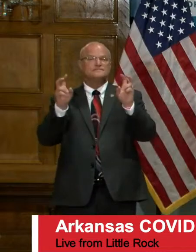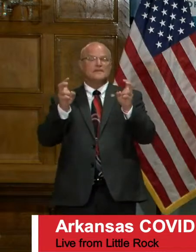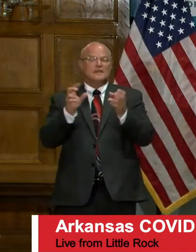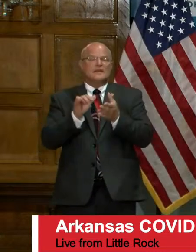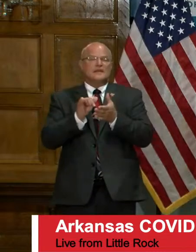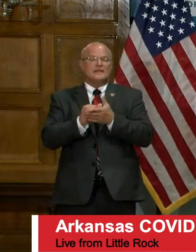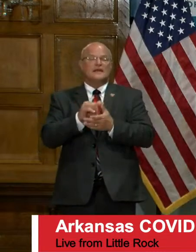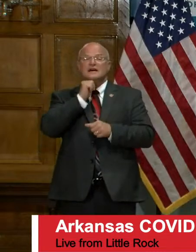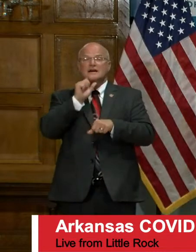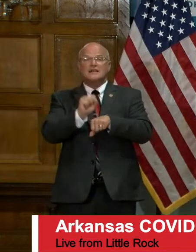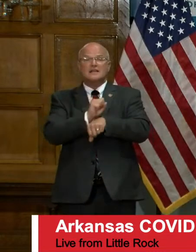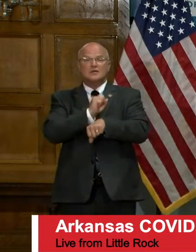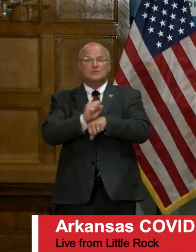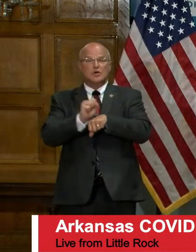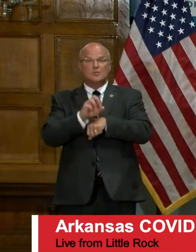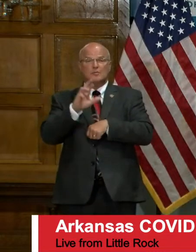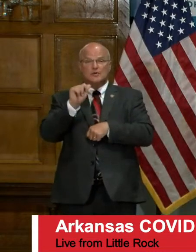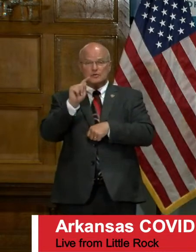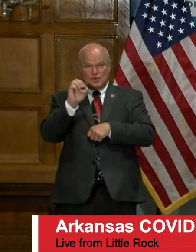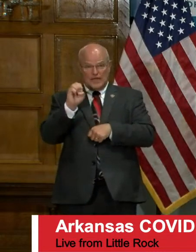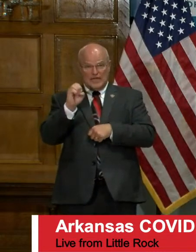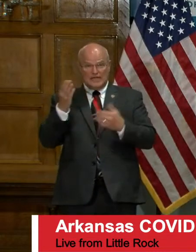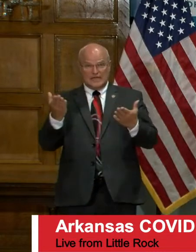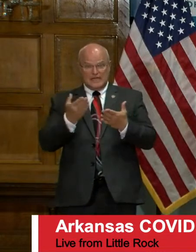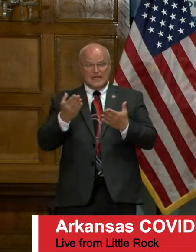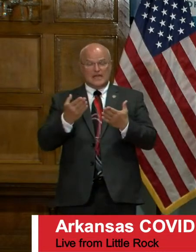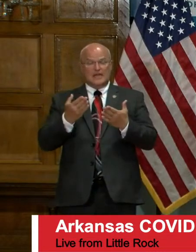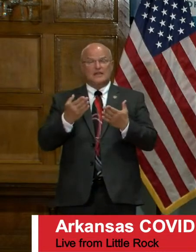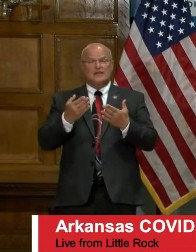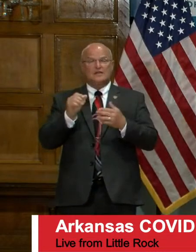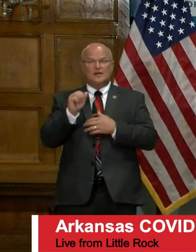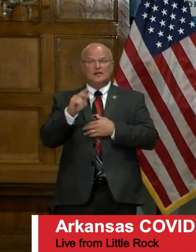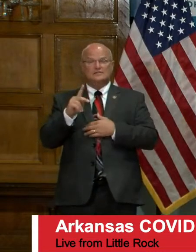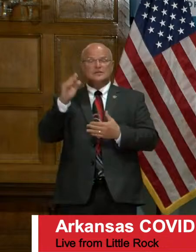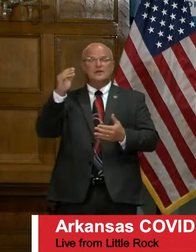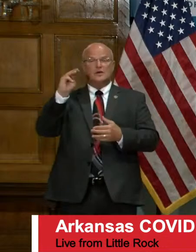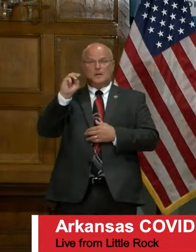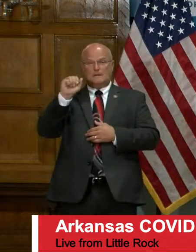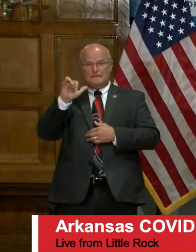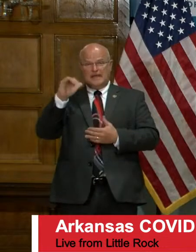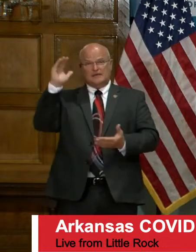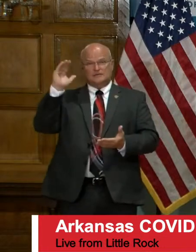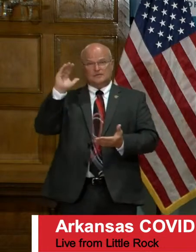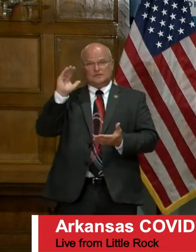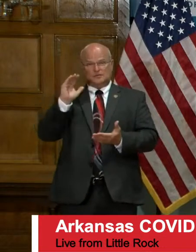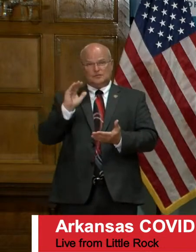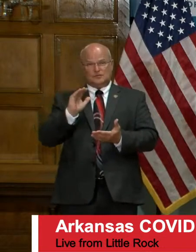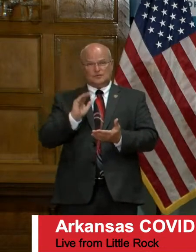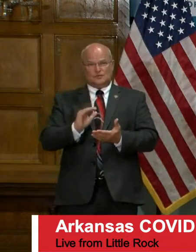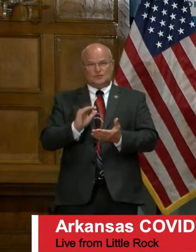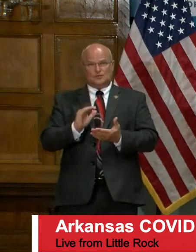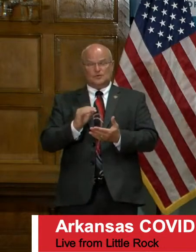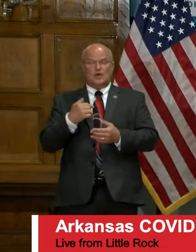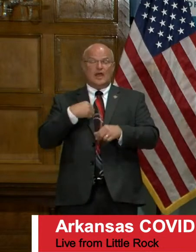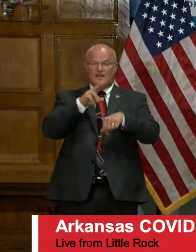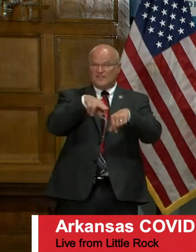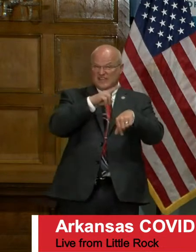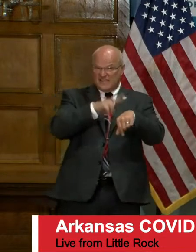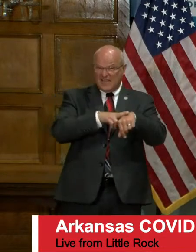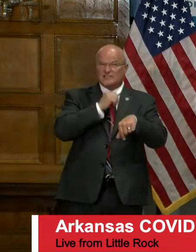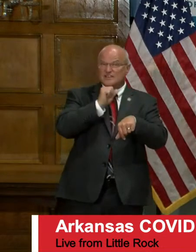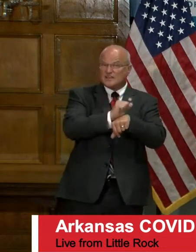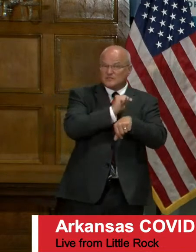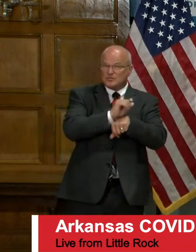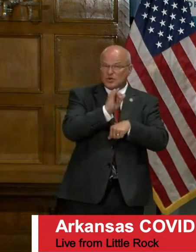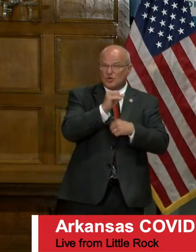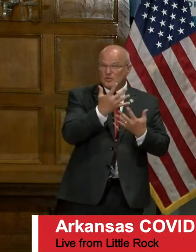that the unemployment rate has declined in the month of May in Arkansas, and we have the national unemployment rate, and then we